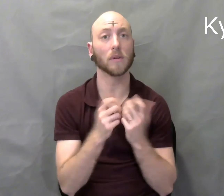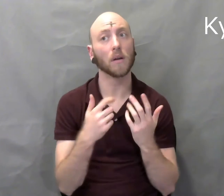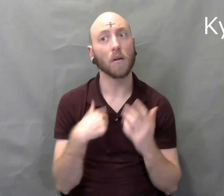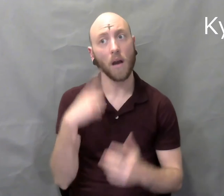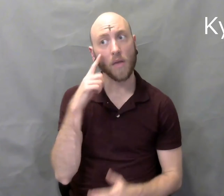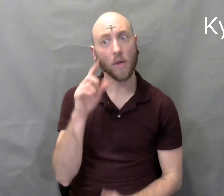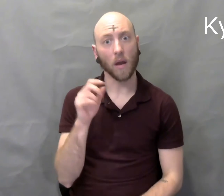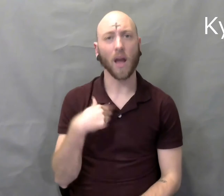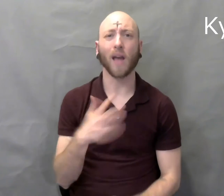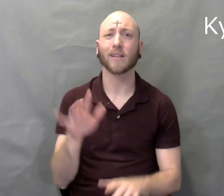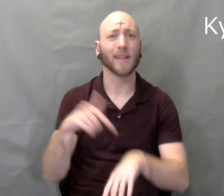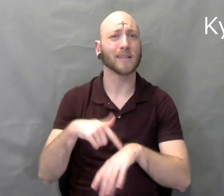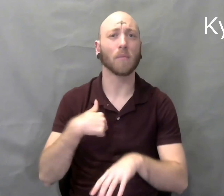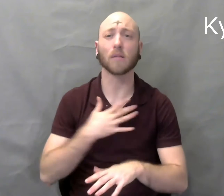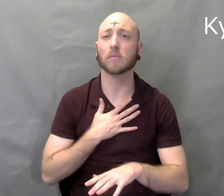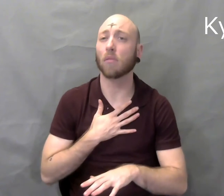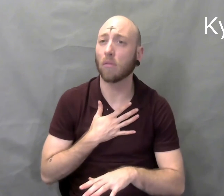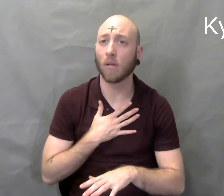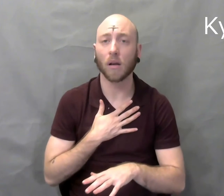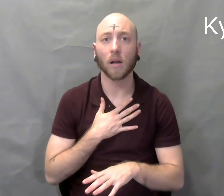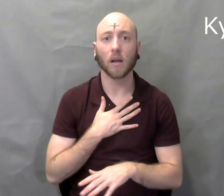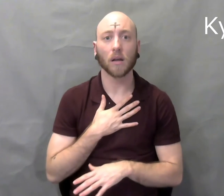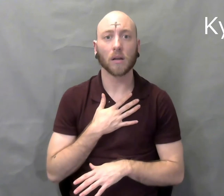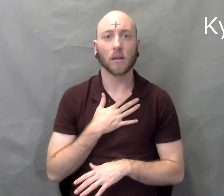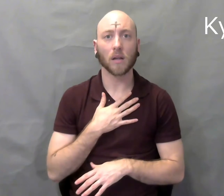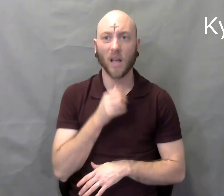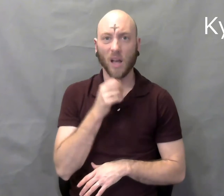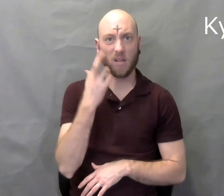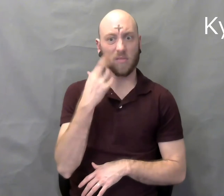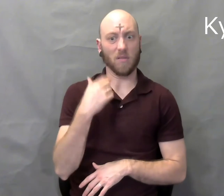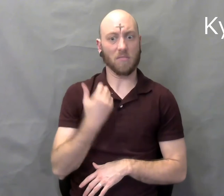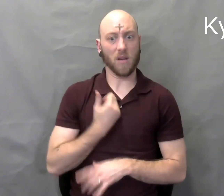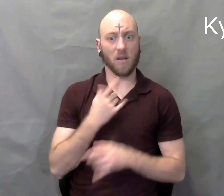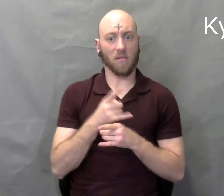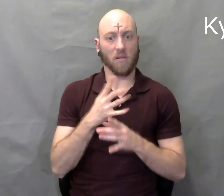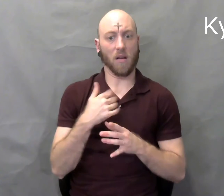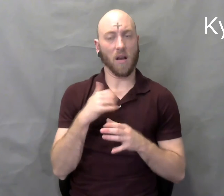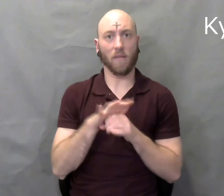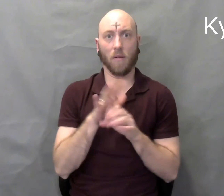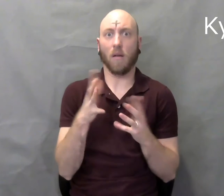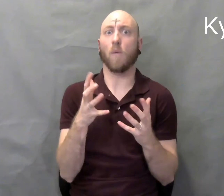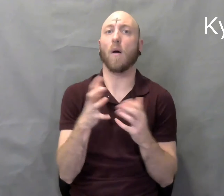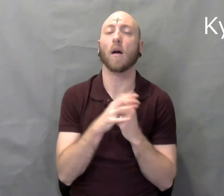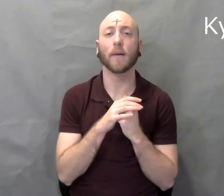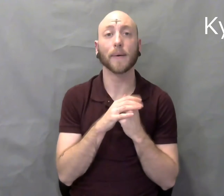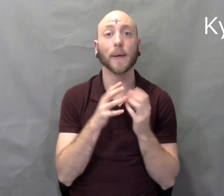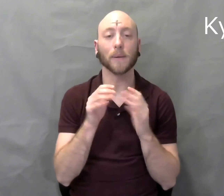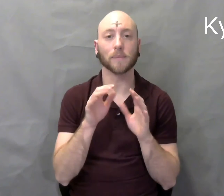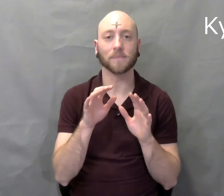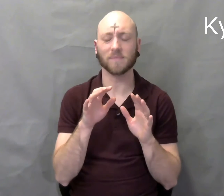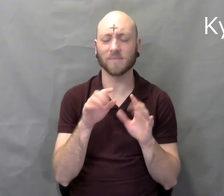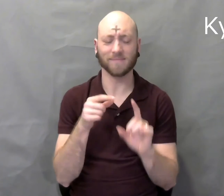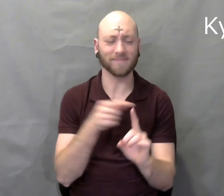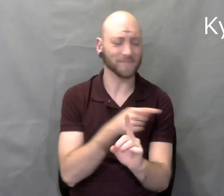I got, I was desperate. I didn't even know I was like an alcoholic. I was desperate. But anyway, I kind of got off